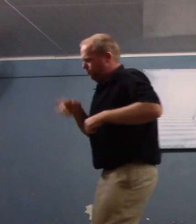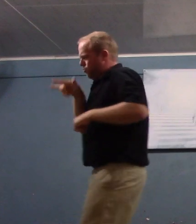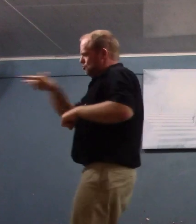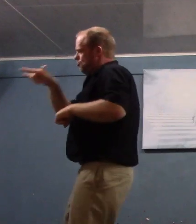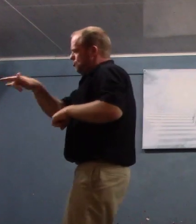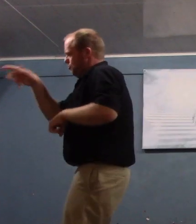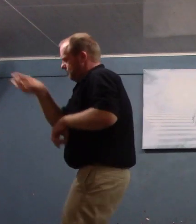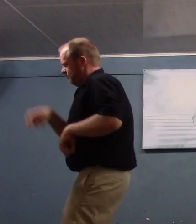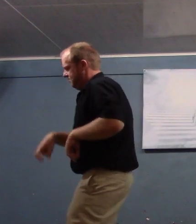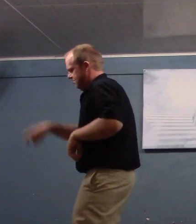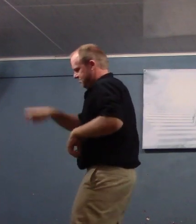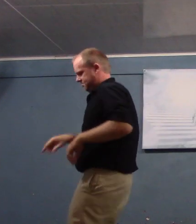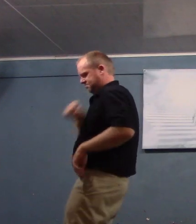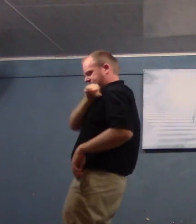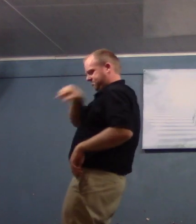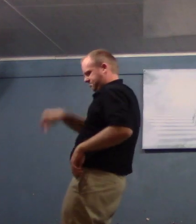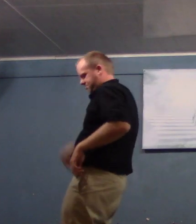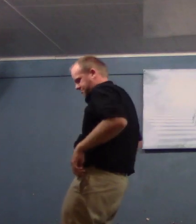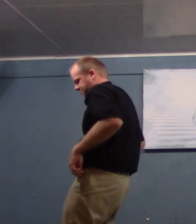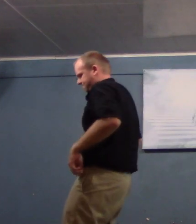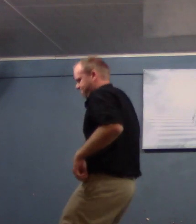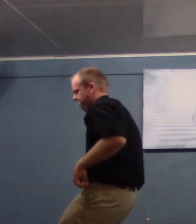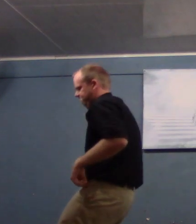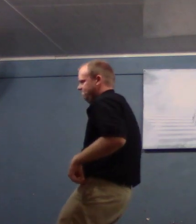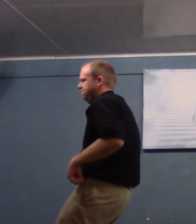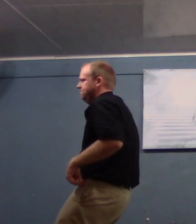check the security, get on the jet, get your seatbelt on,